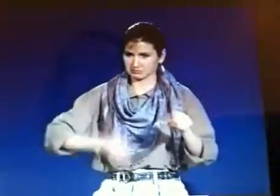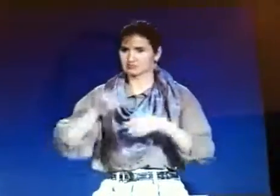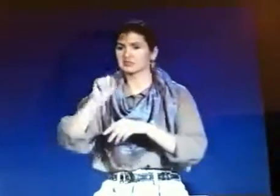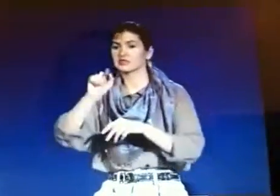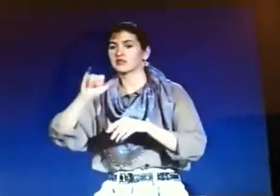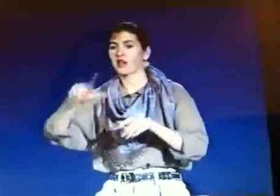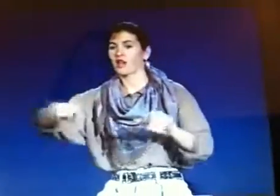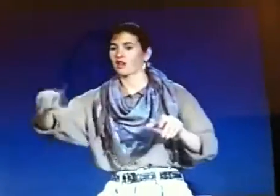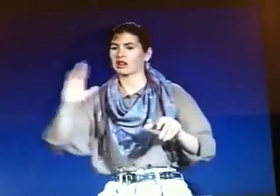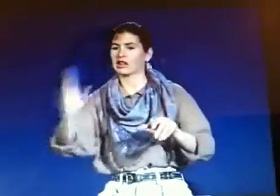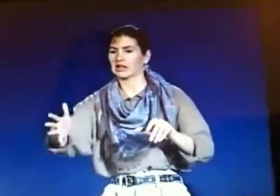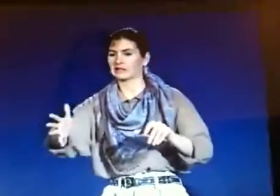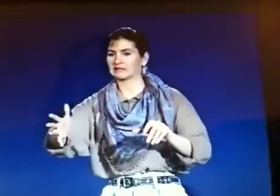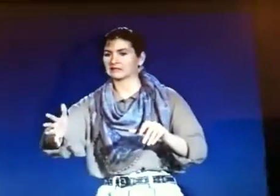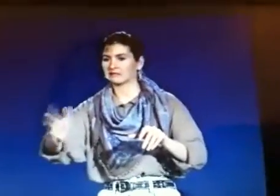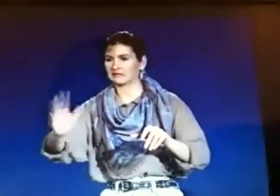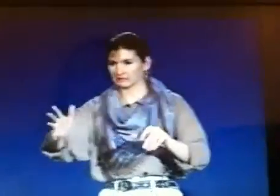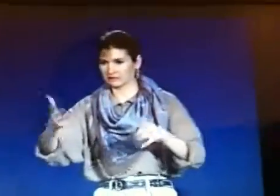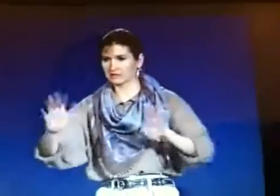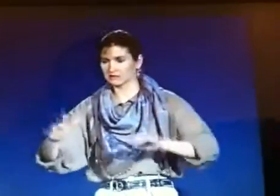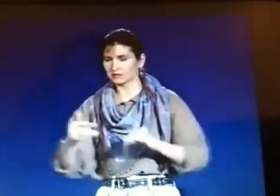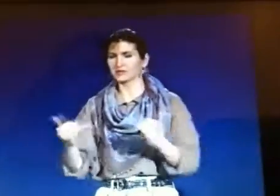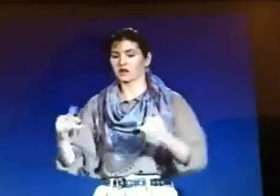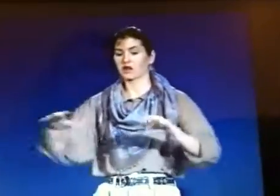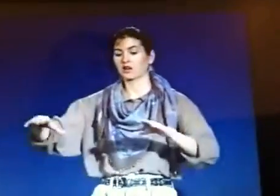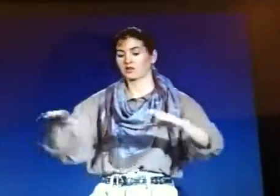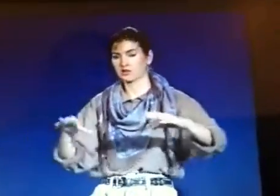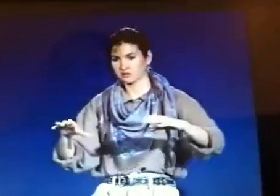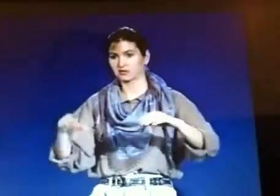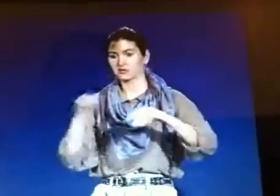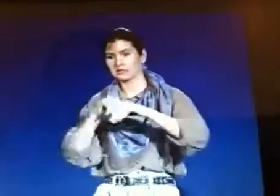Then you can go ahead and take your head and just chop the head right off and leave the tail.